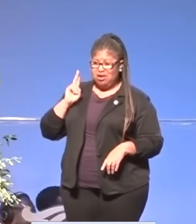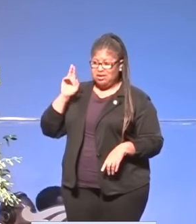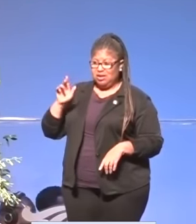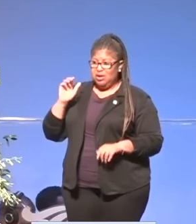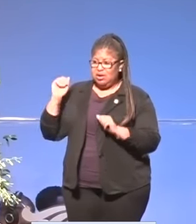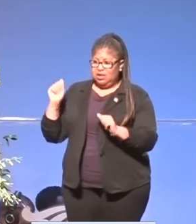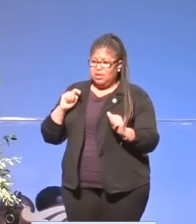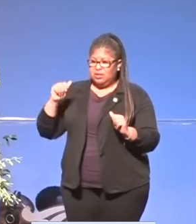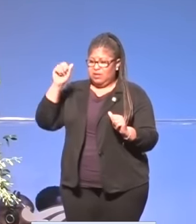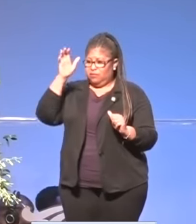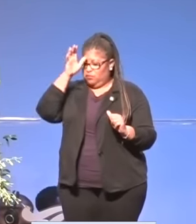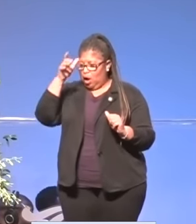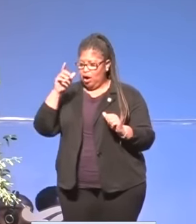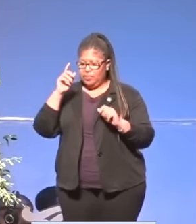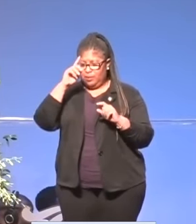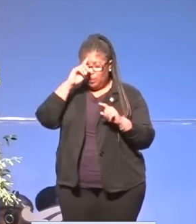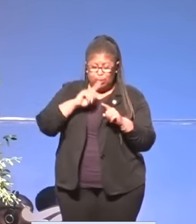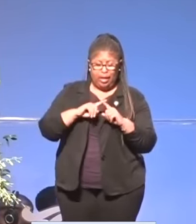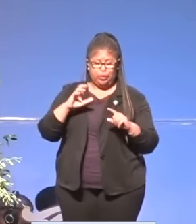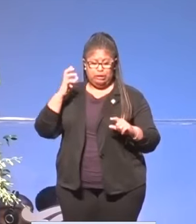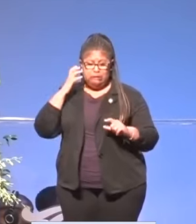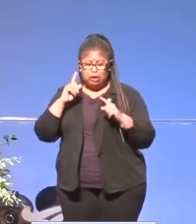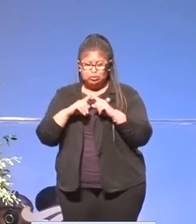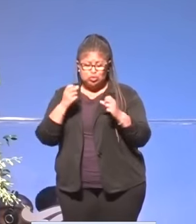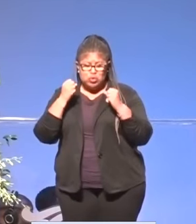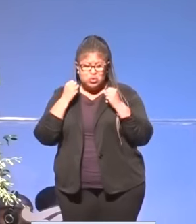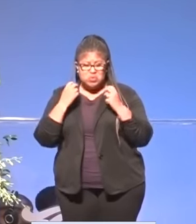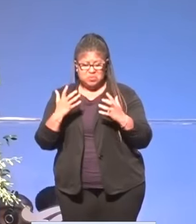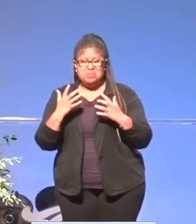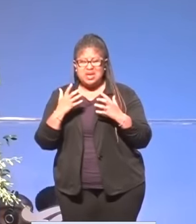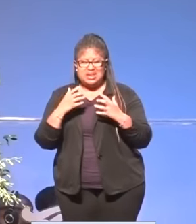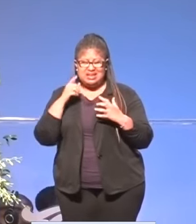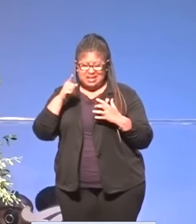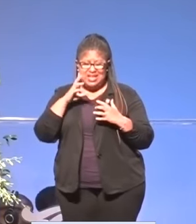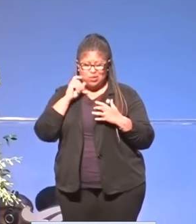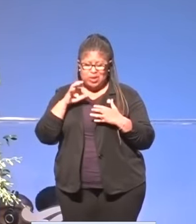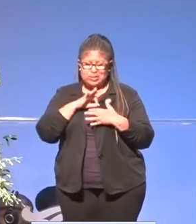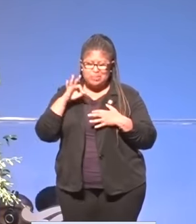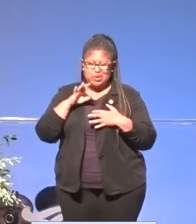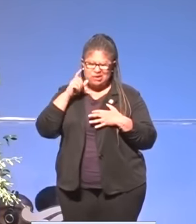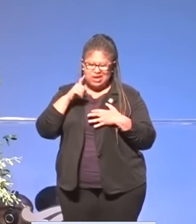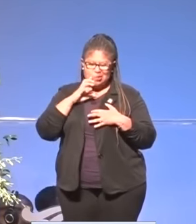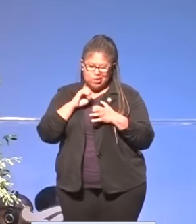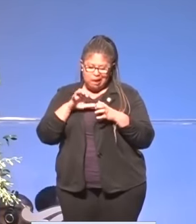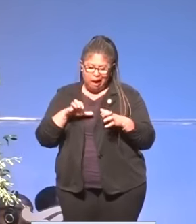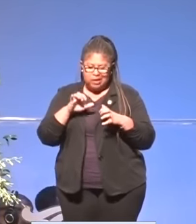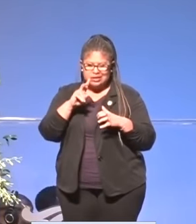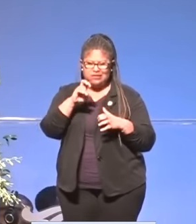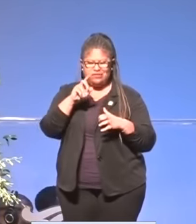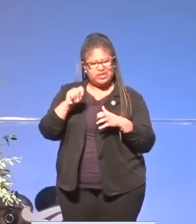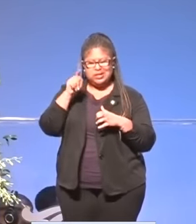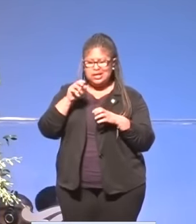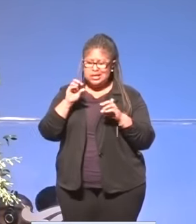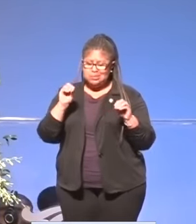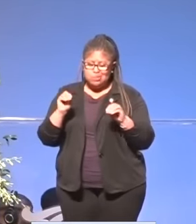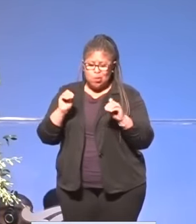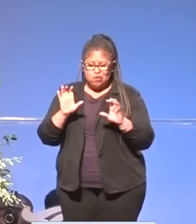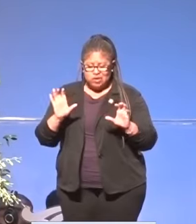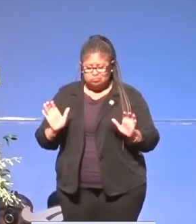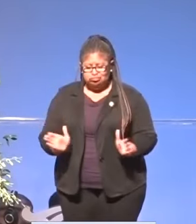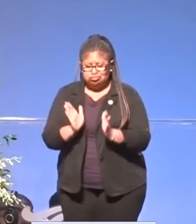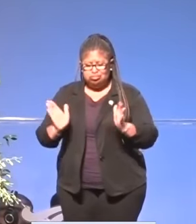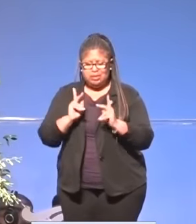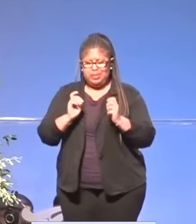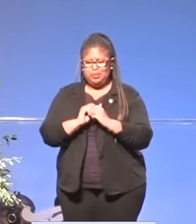brother, uncle, and a cousin to many. Spiritually grounded an activist. He always moved people with his words.